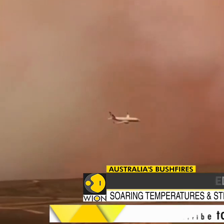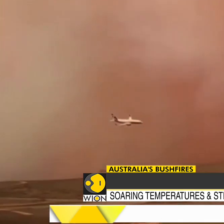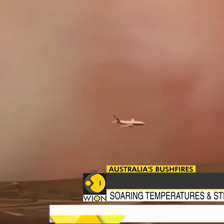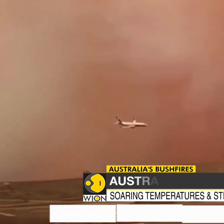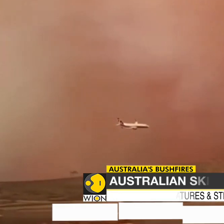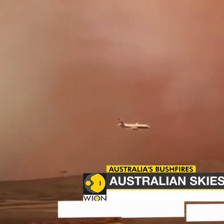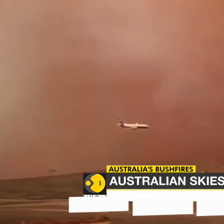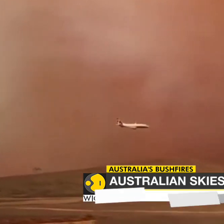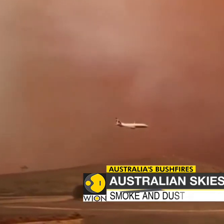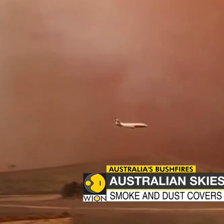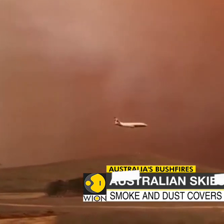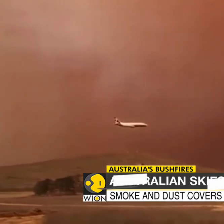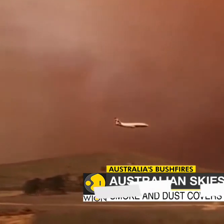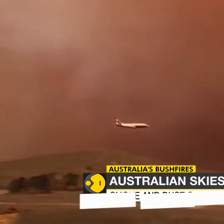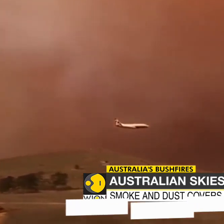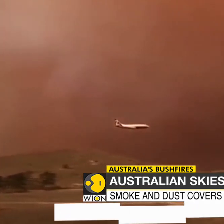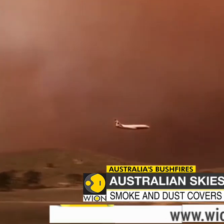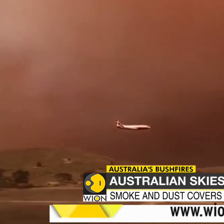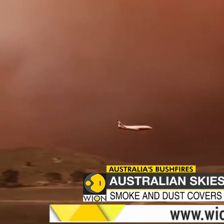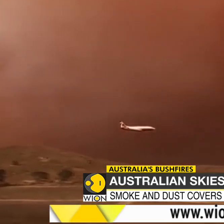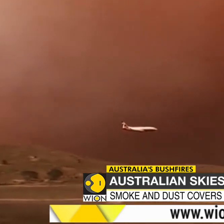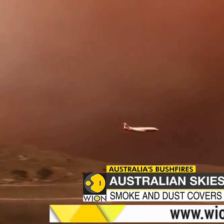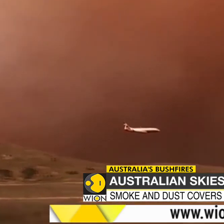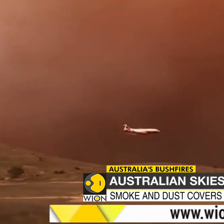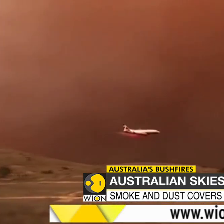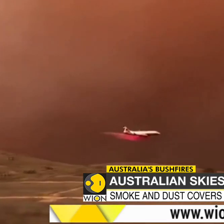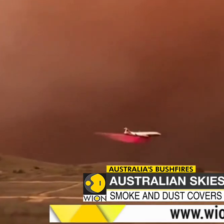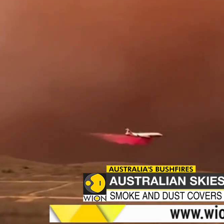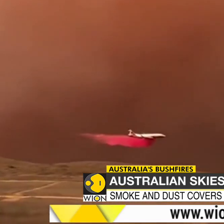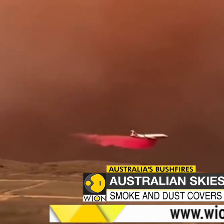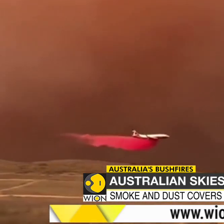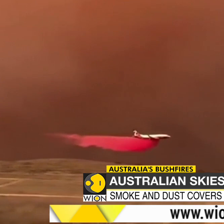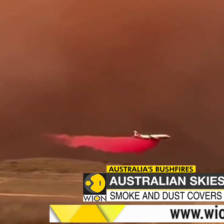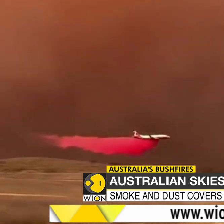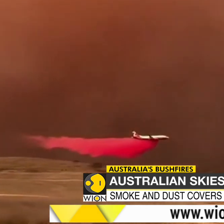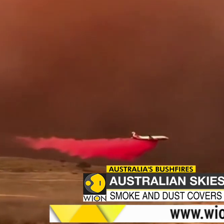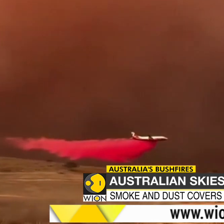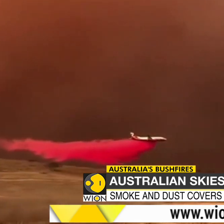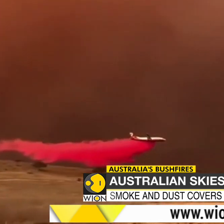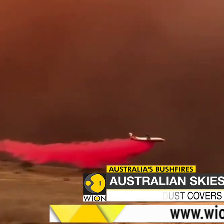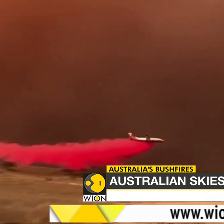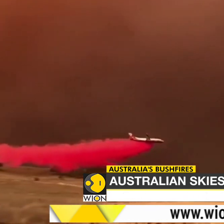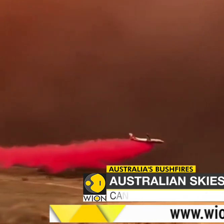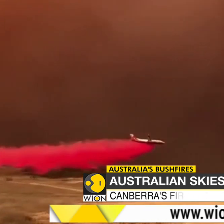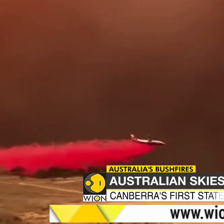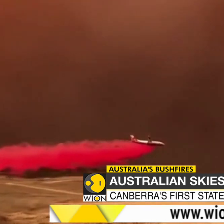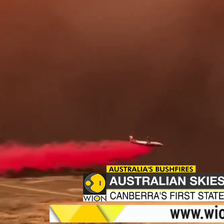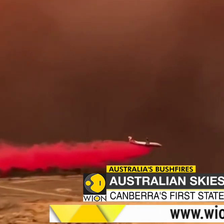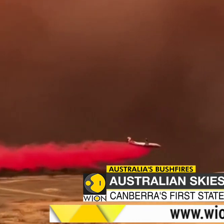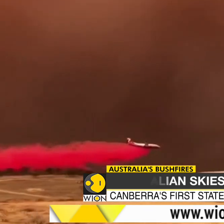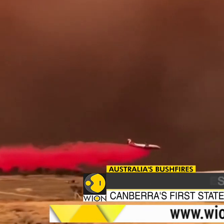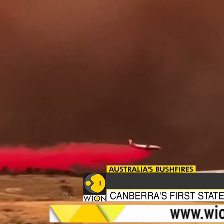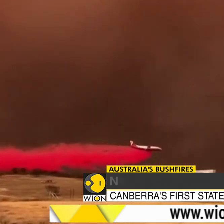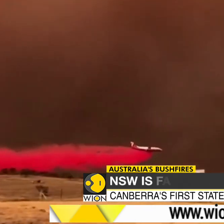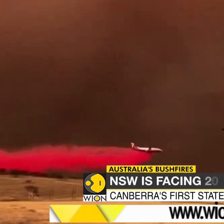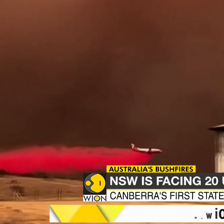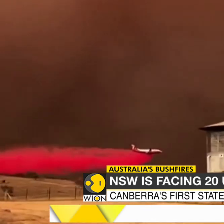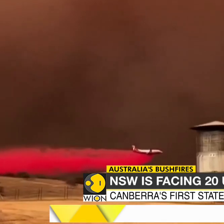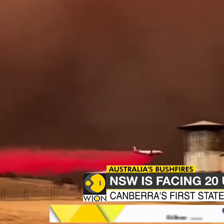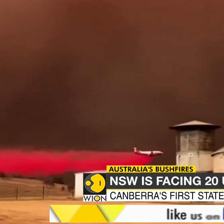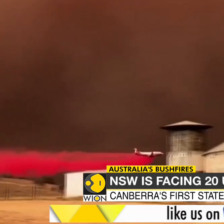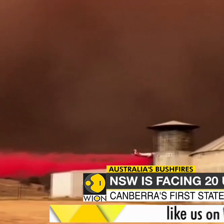Canberra falls under the state of New South Wales, which is witnessing at least 60 bushfires at the moment. One third of those fires